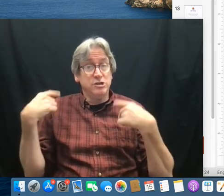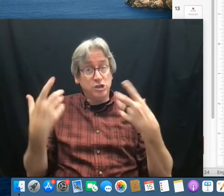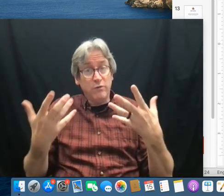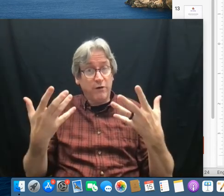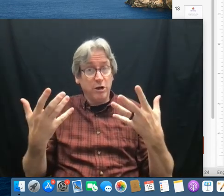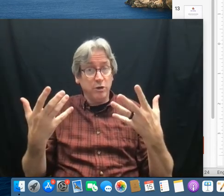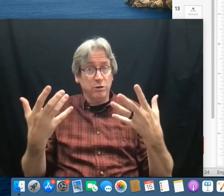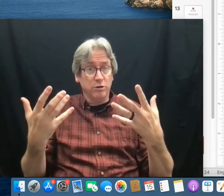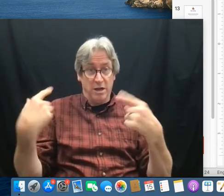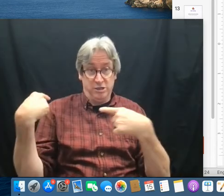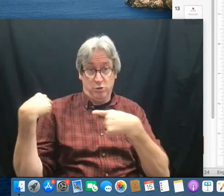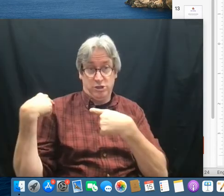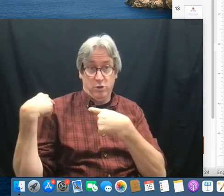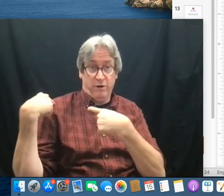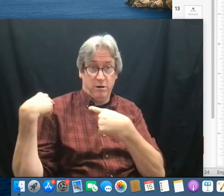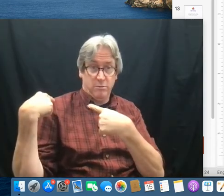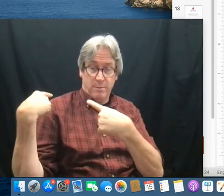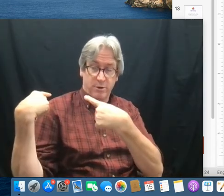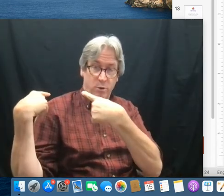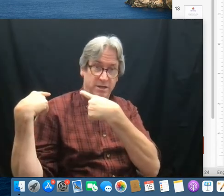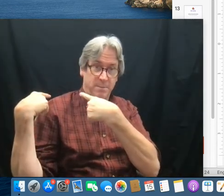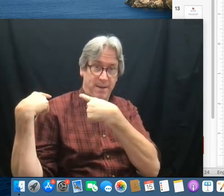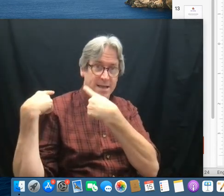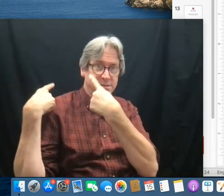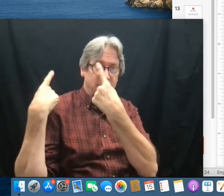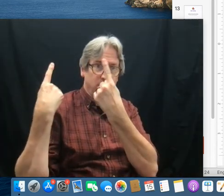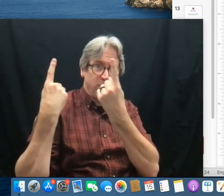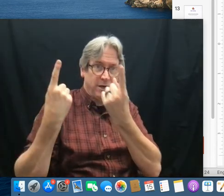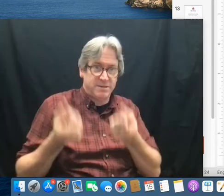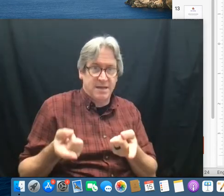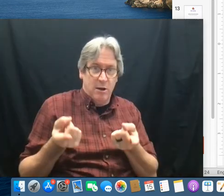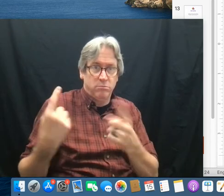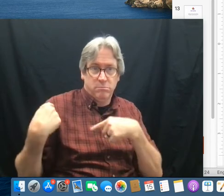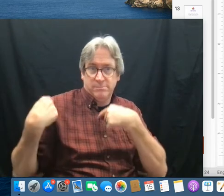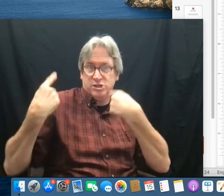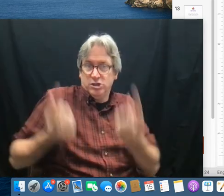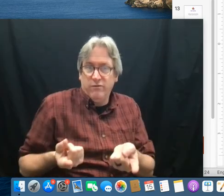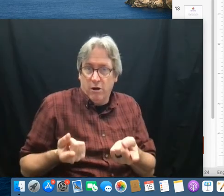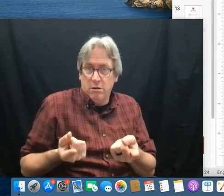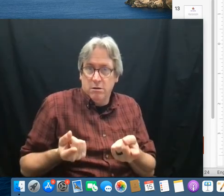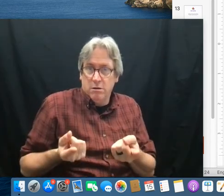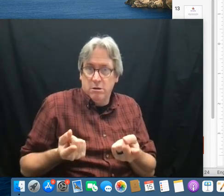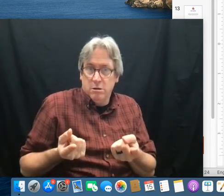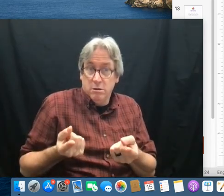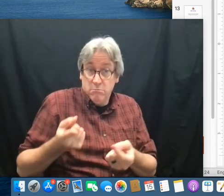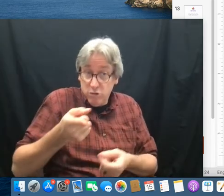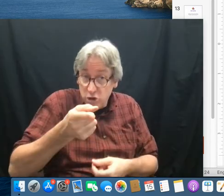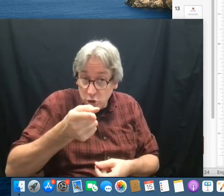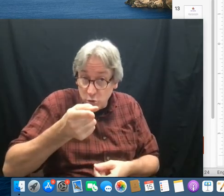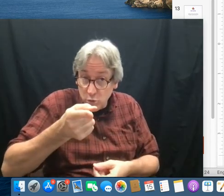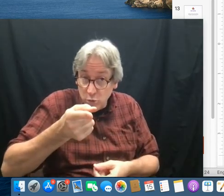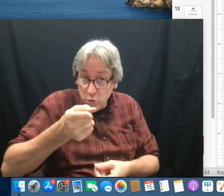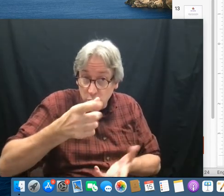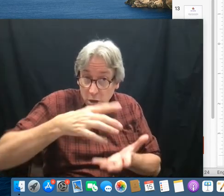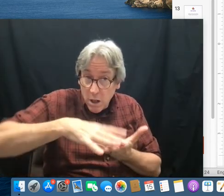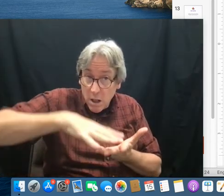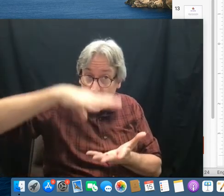Past weekend, eyebrows up. What'd you do? Eyebrows down. What did you do? I feel like Gilbert Gottfried.